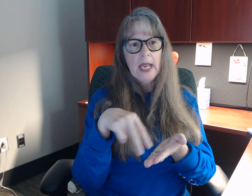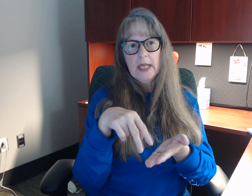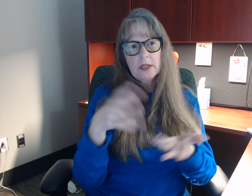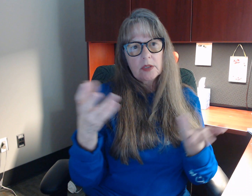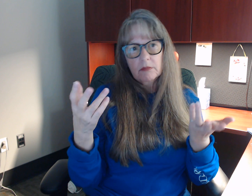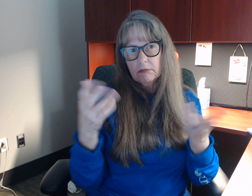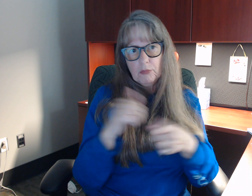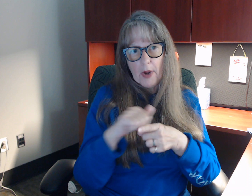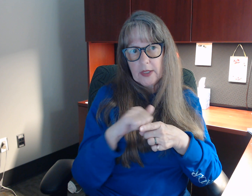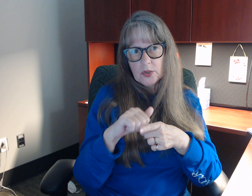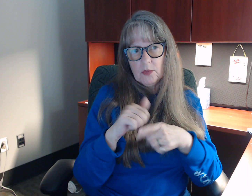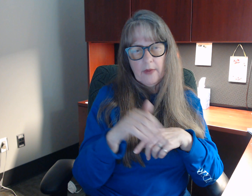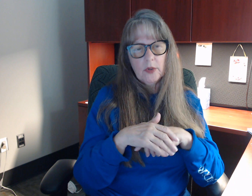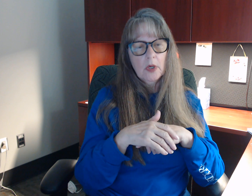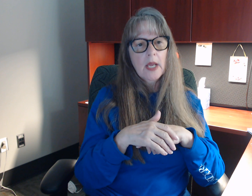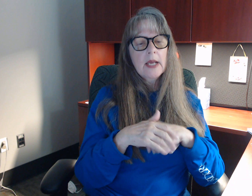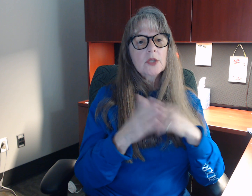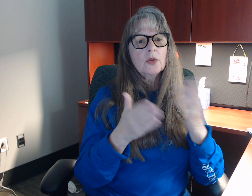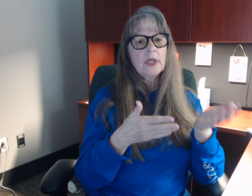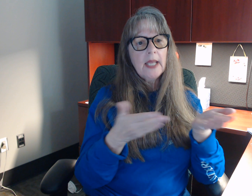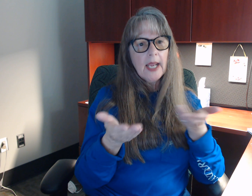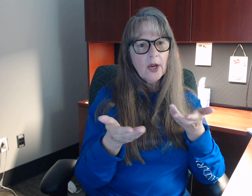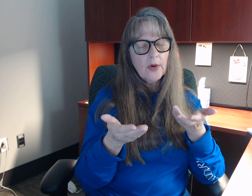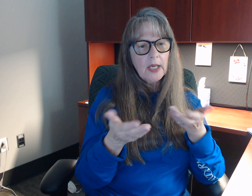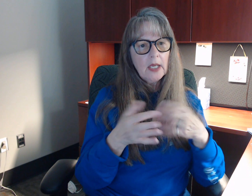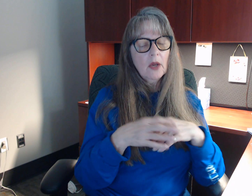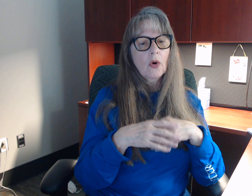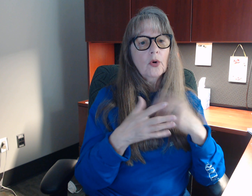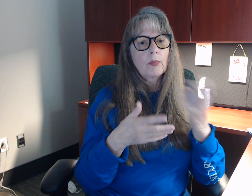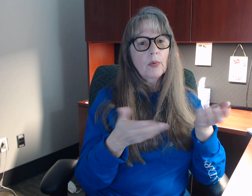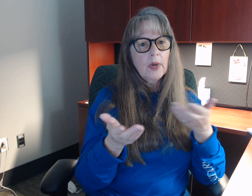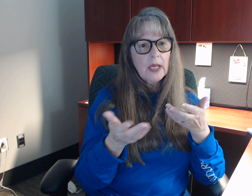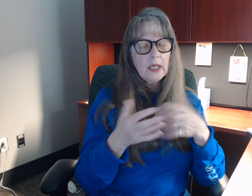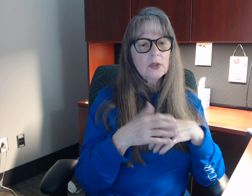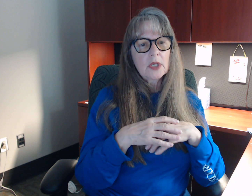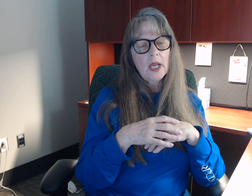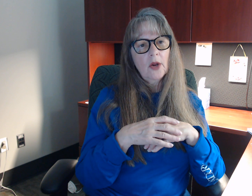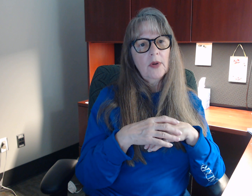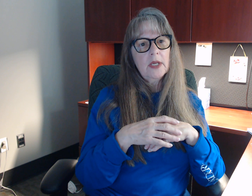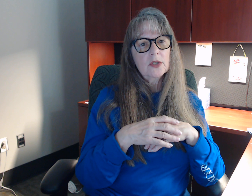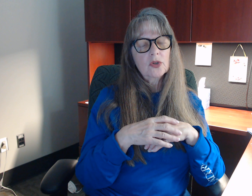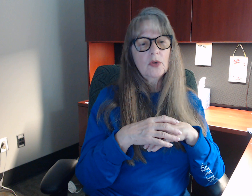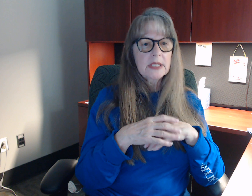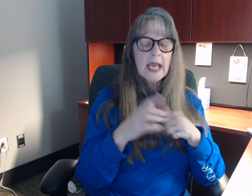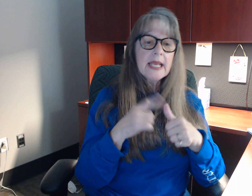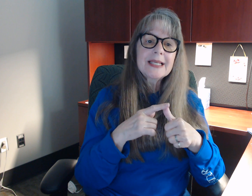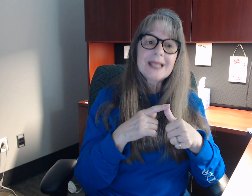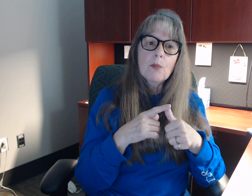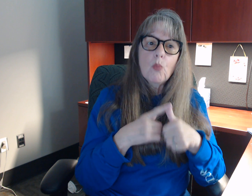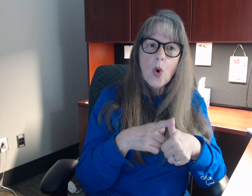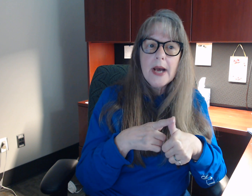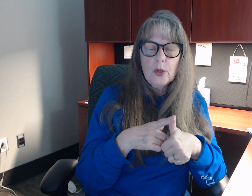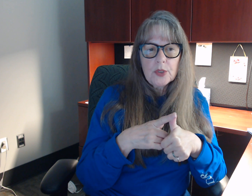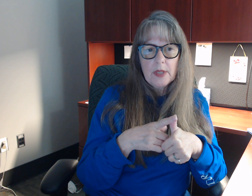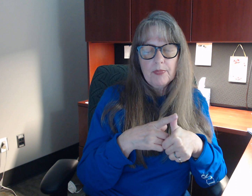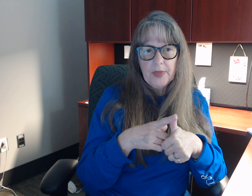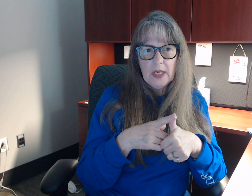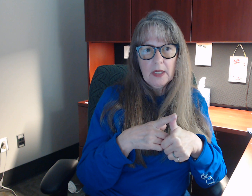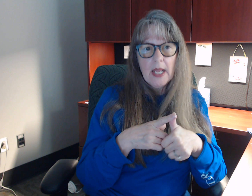dance practice or whatever. So to carry or to carry is you can take someone or something. In